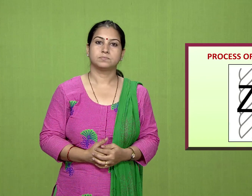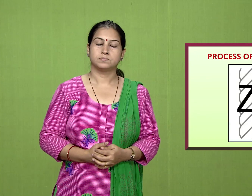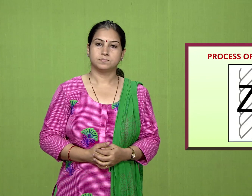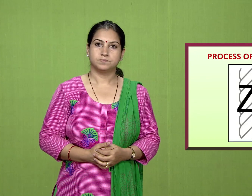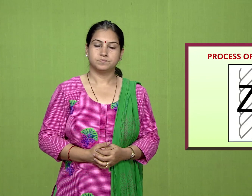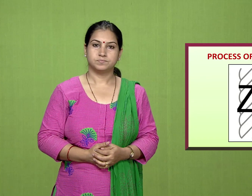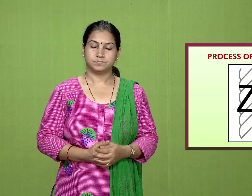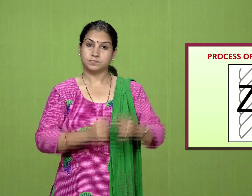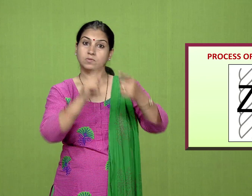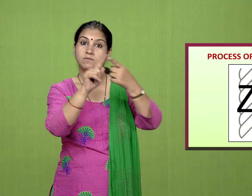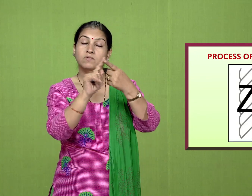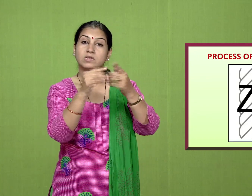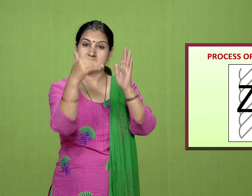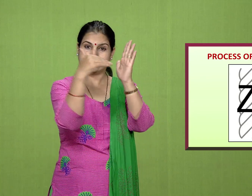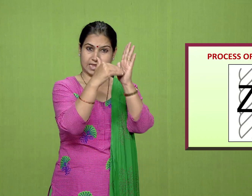One is the Z twist